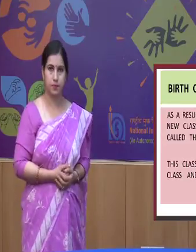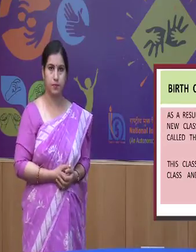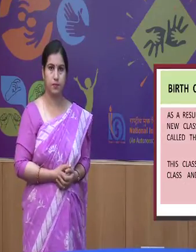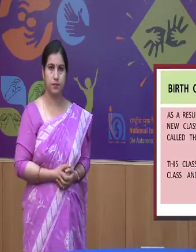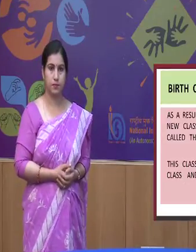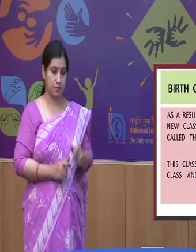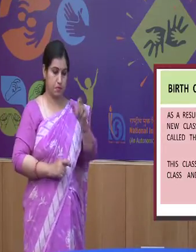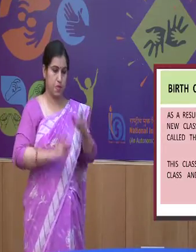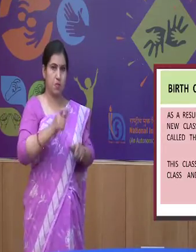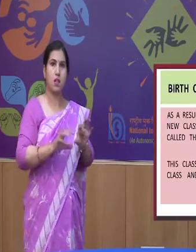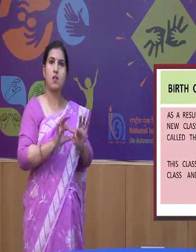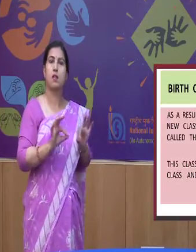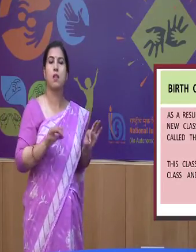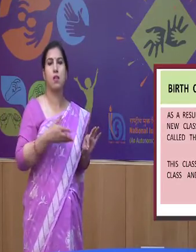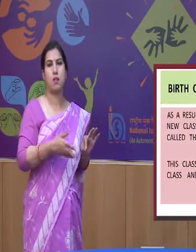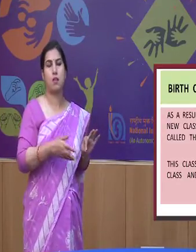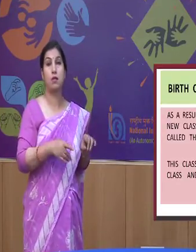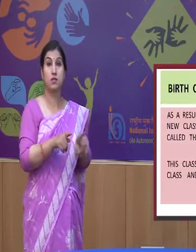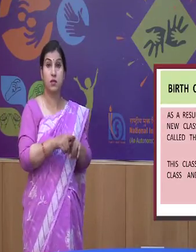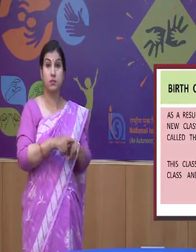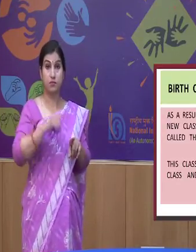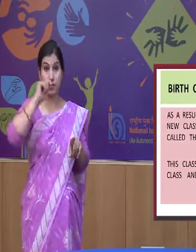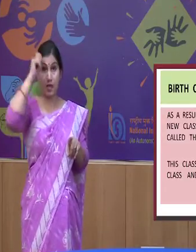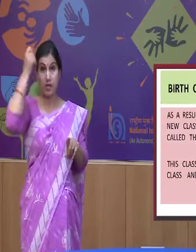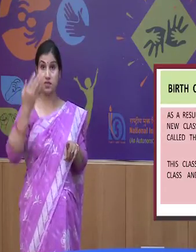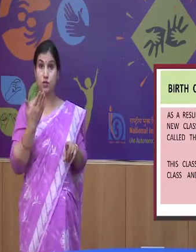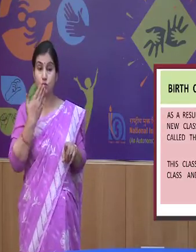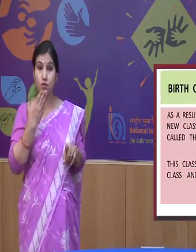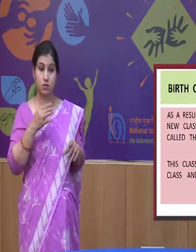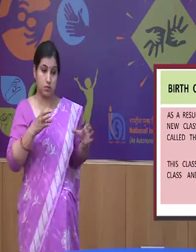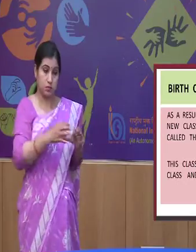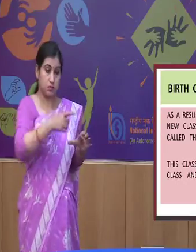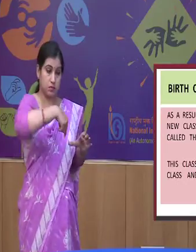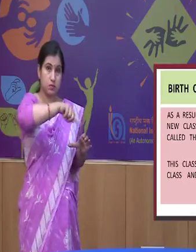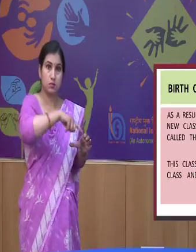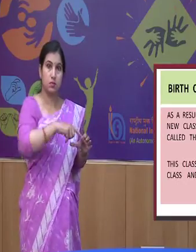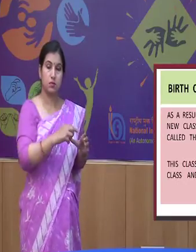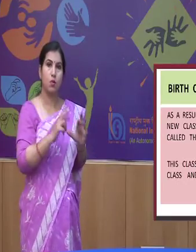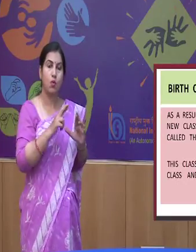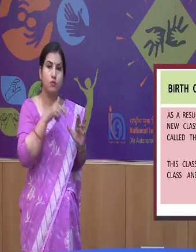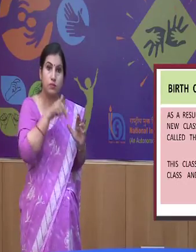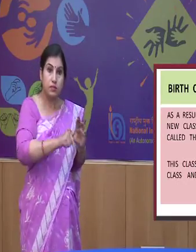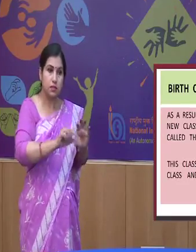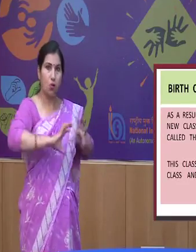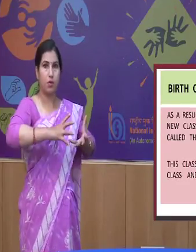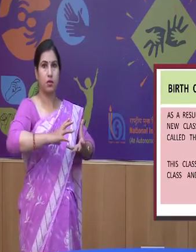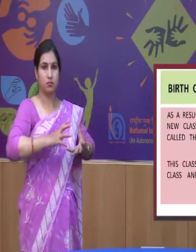The growth of English education in India created scope for this class as